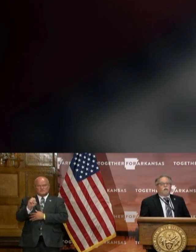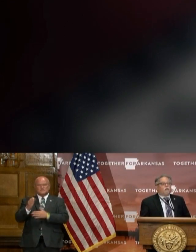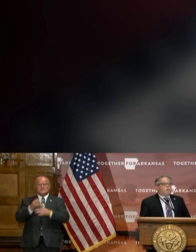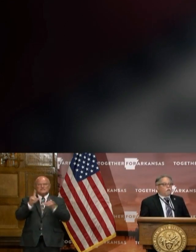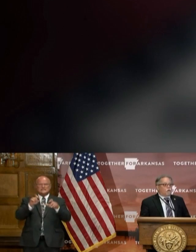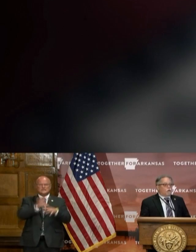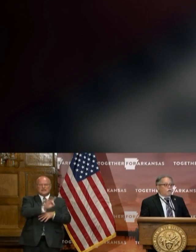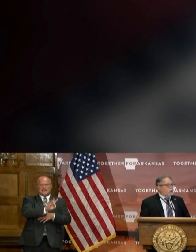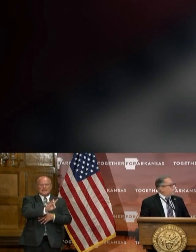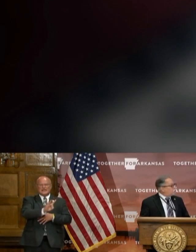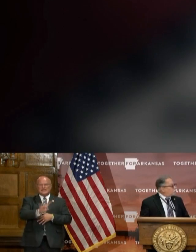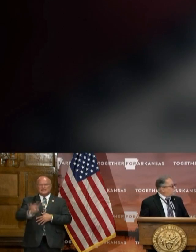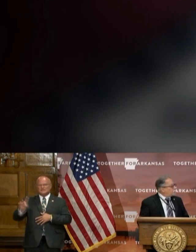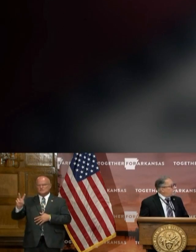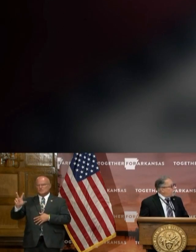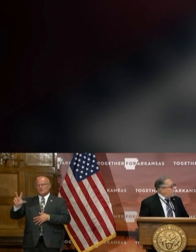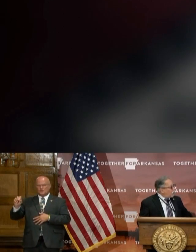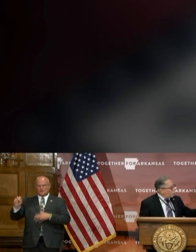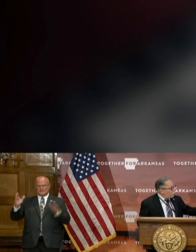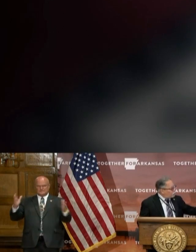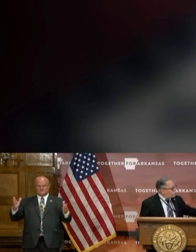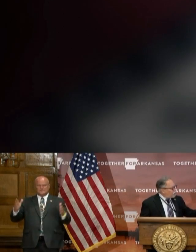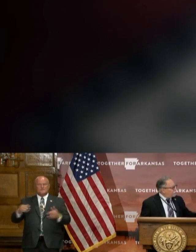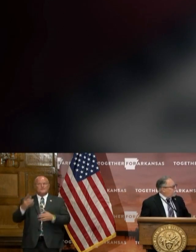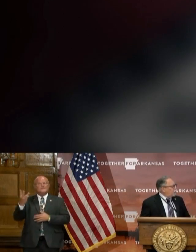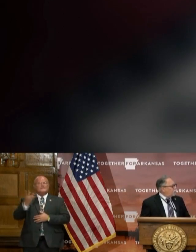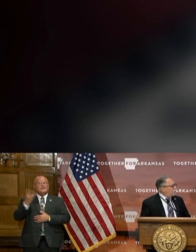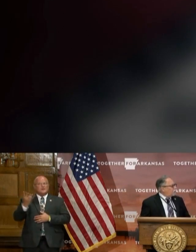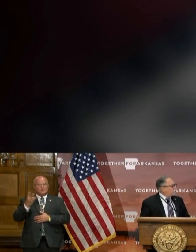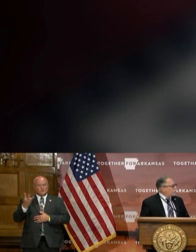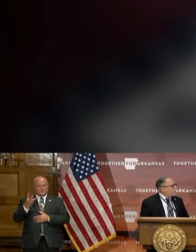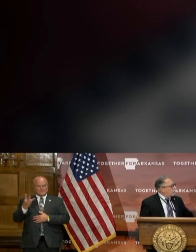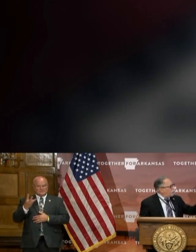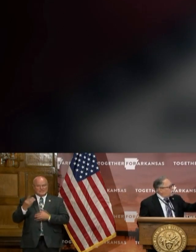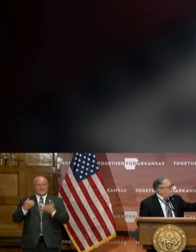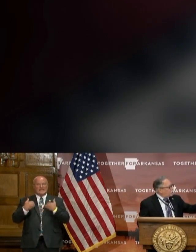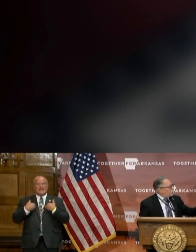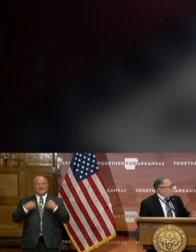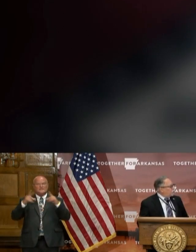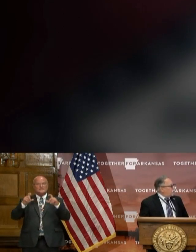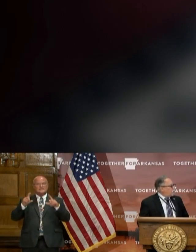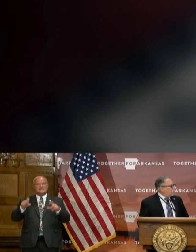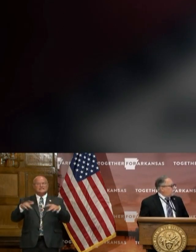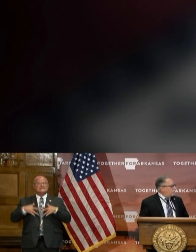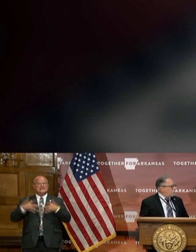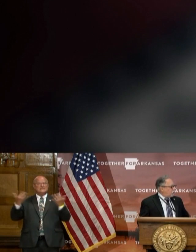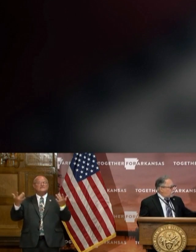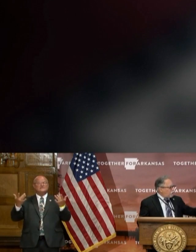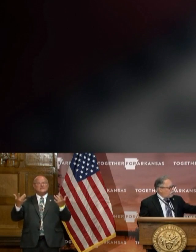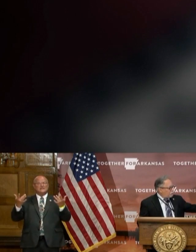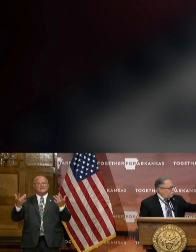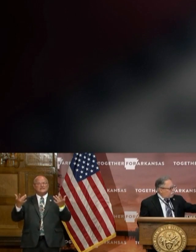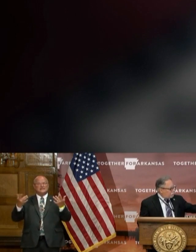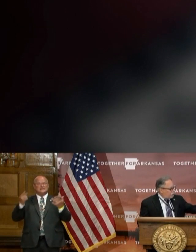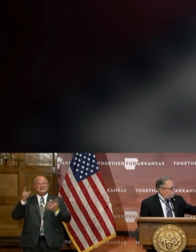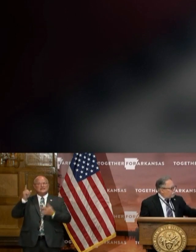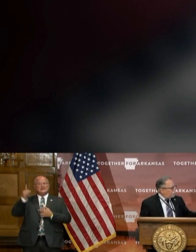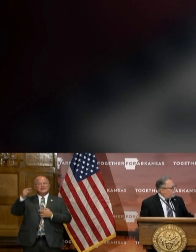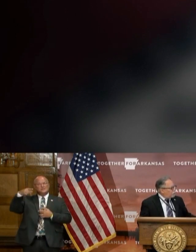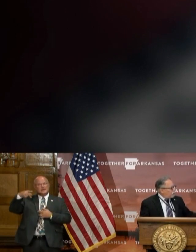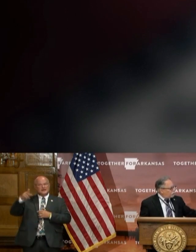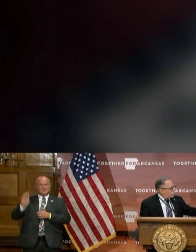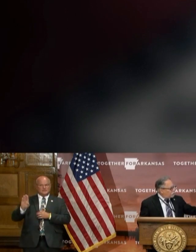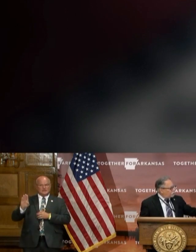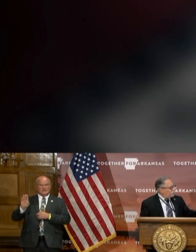and 2:30 in the afternoon. On Wednesday, there is a testing event to be carried out in Pine